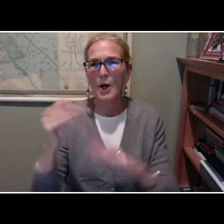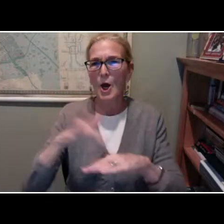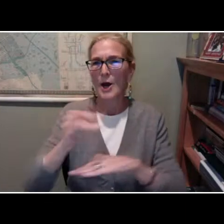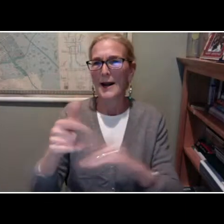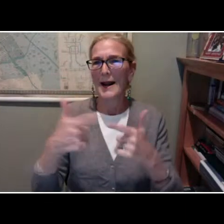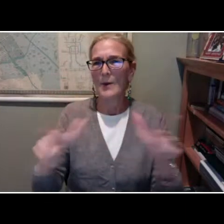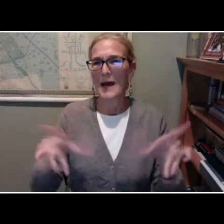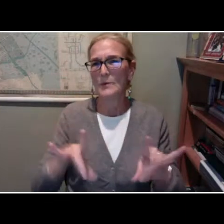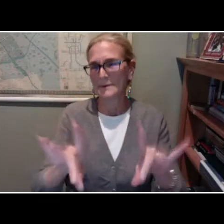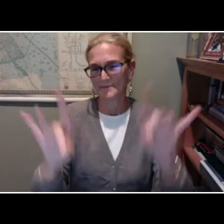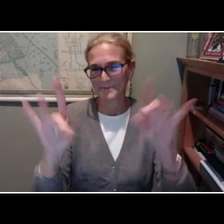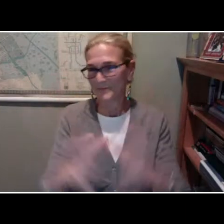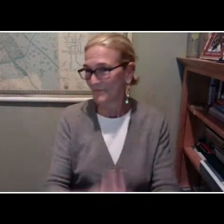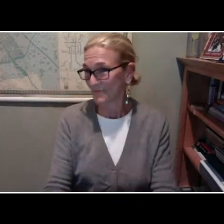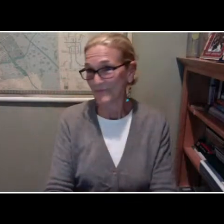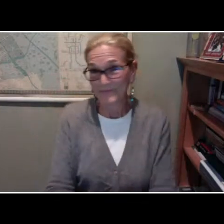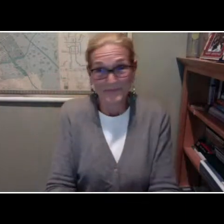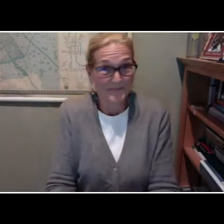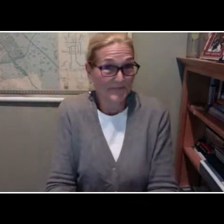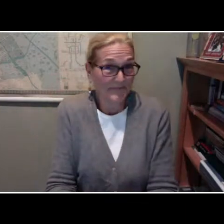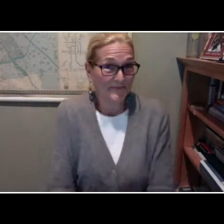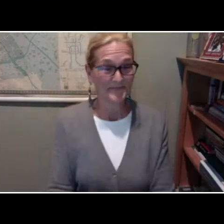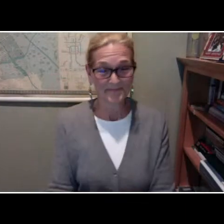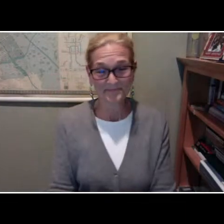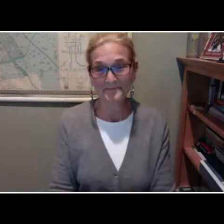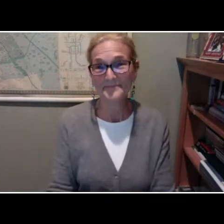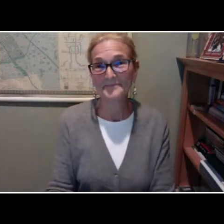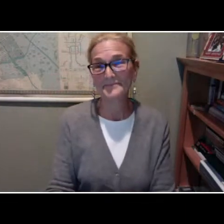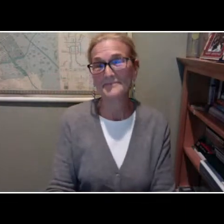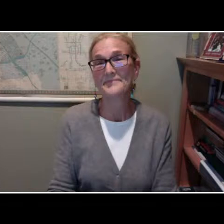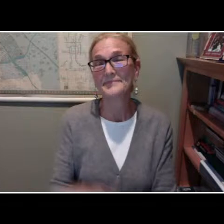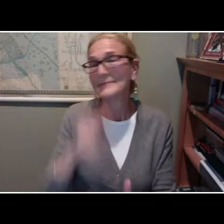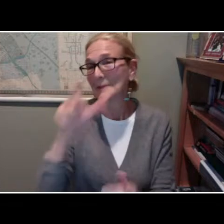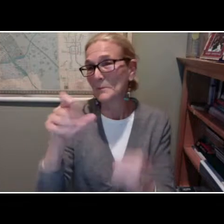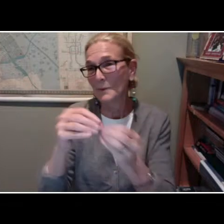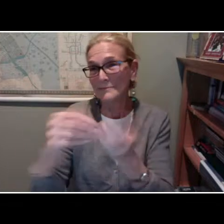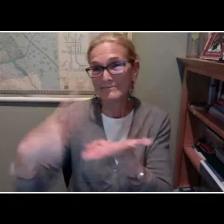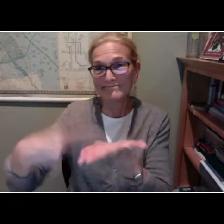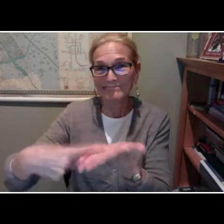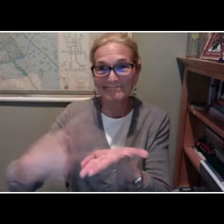Focusing on understanding development and early language acquisition.